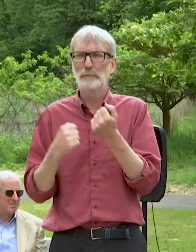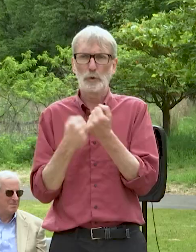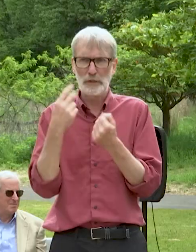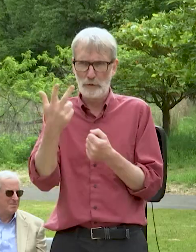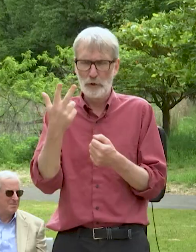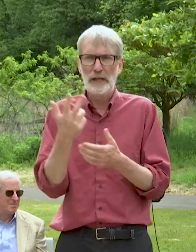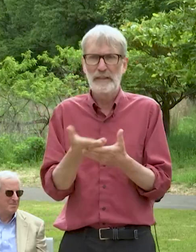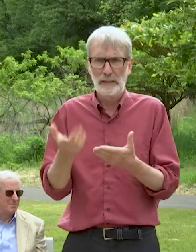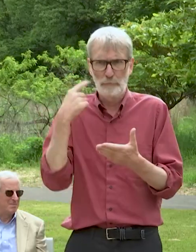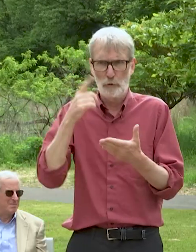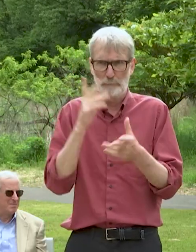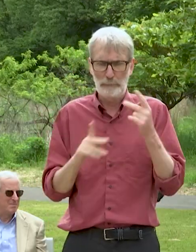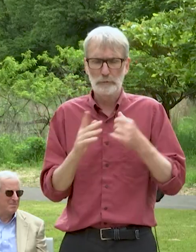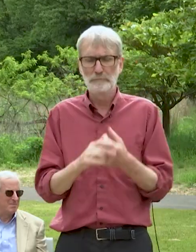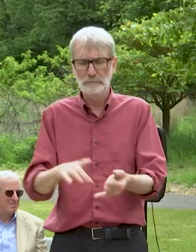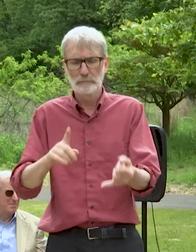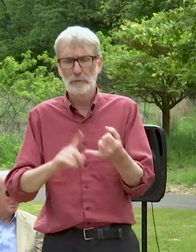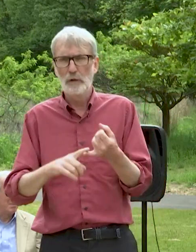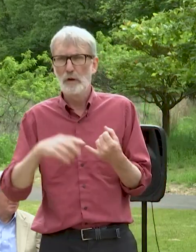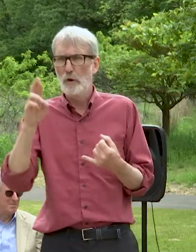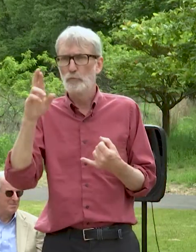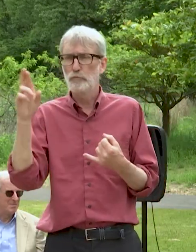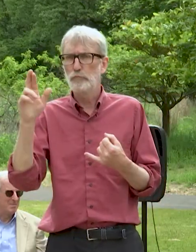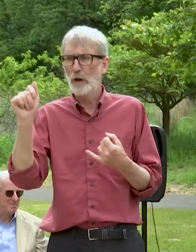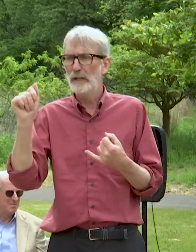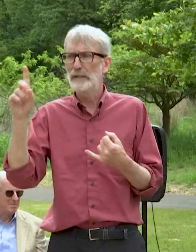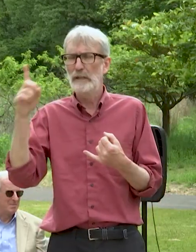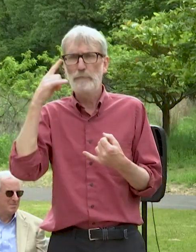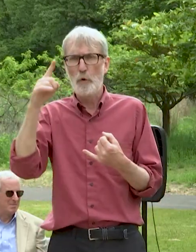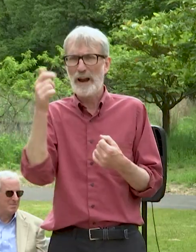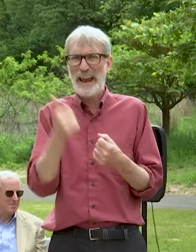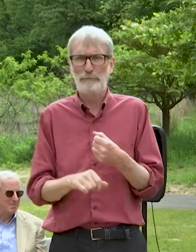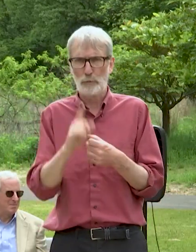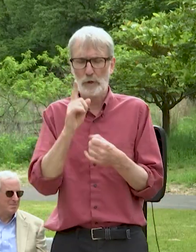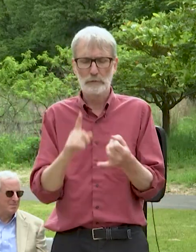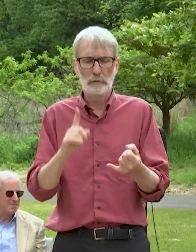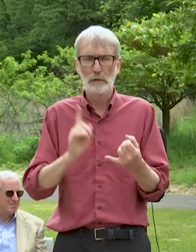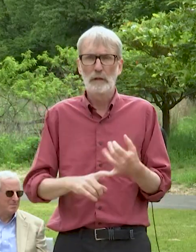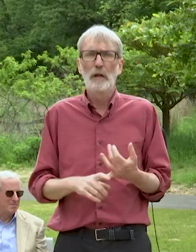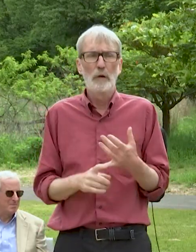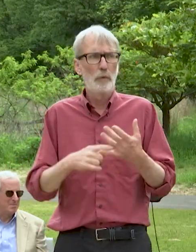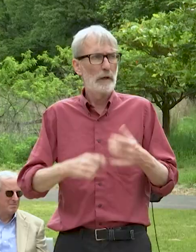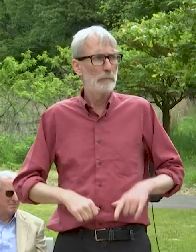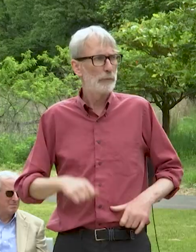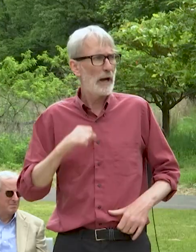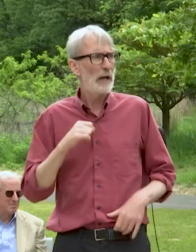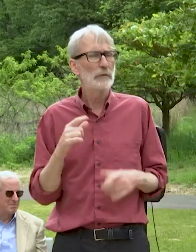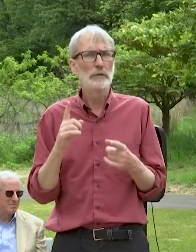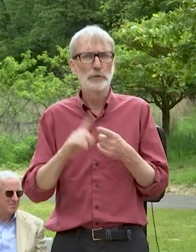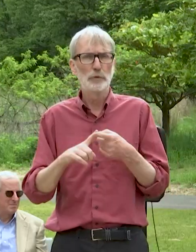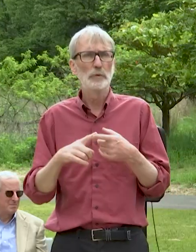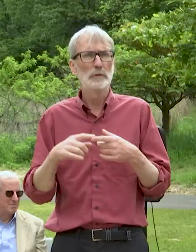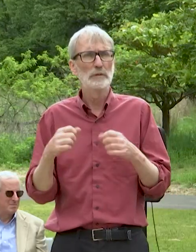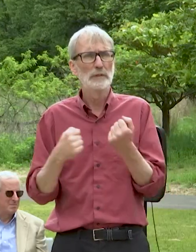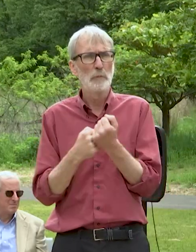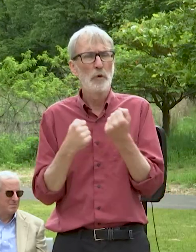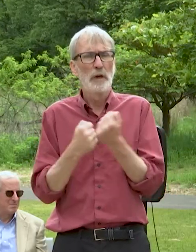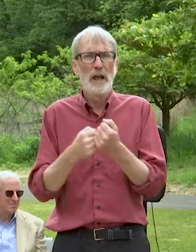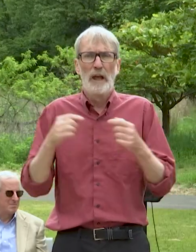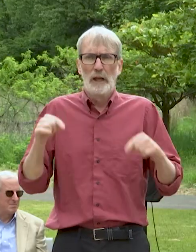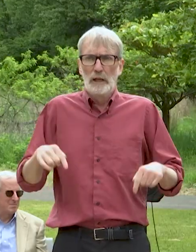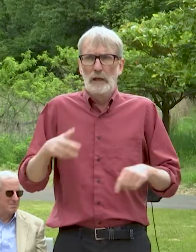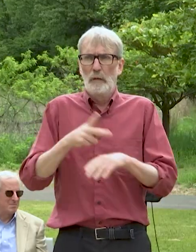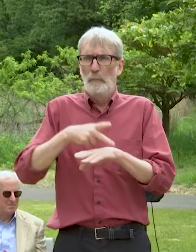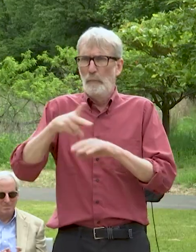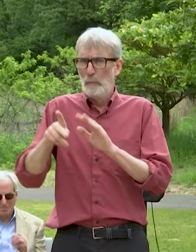everyone. As we always say, RAD is for everyone. So we are so proud to support the parks,